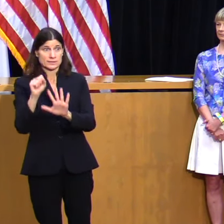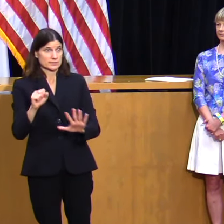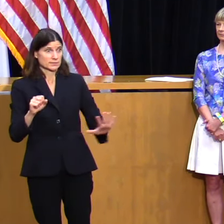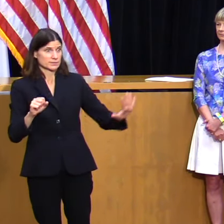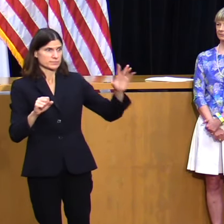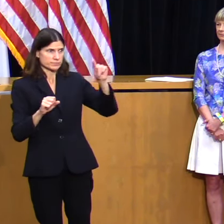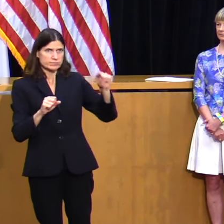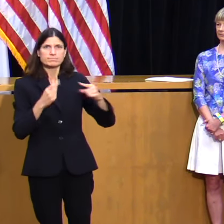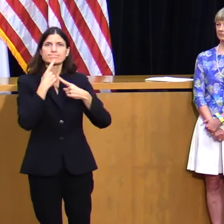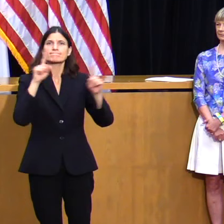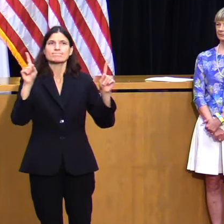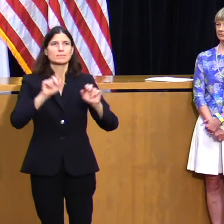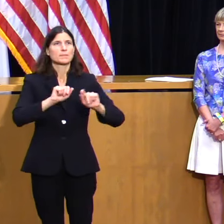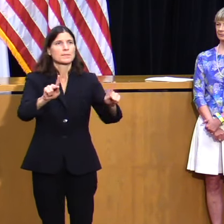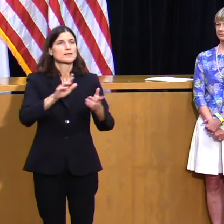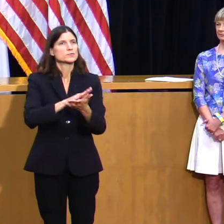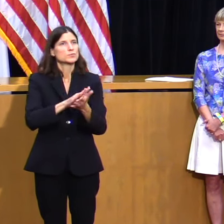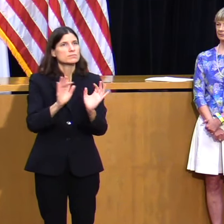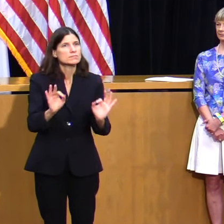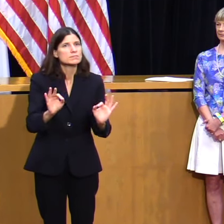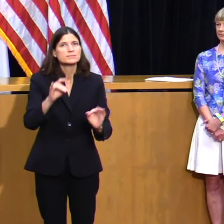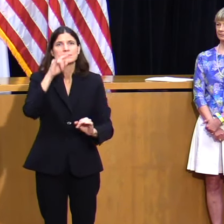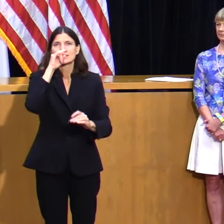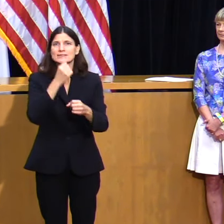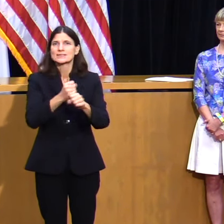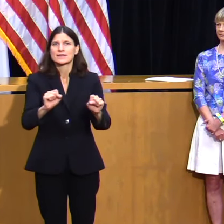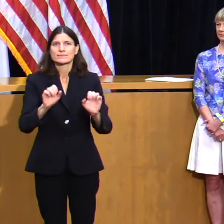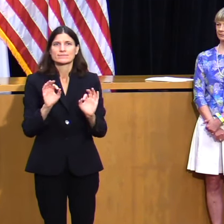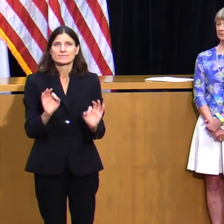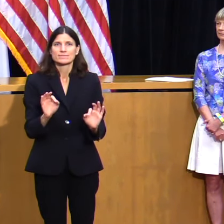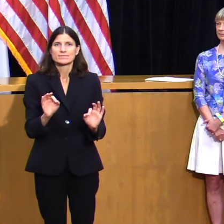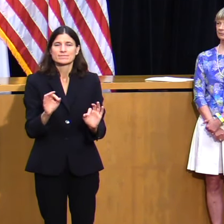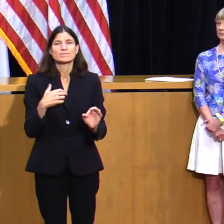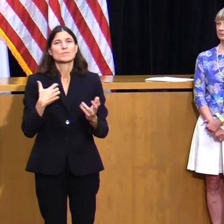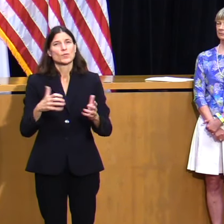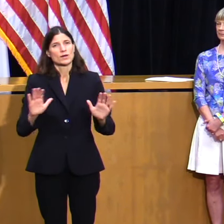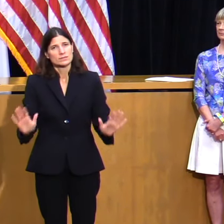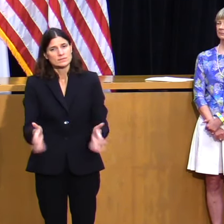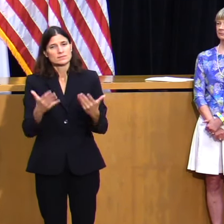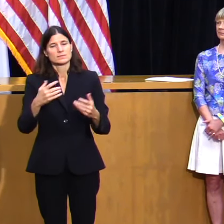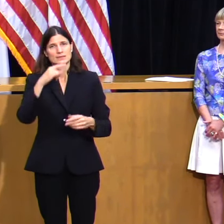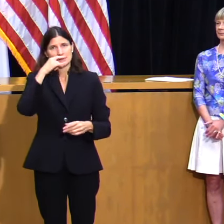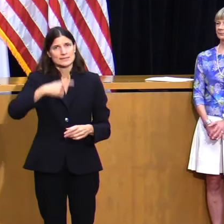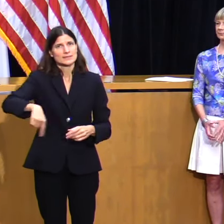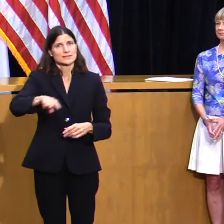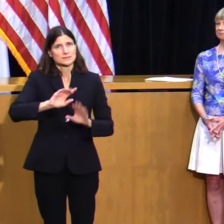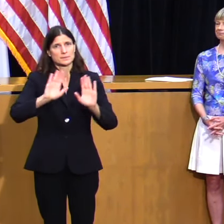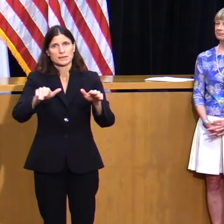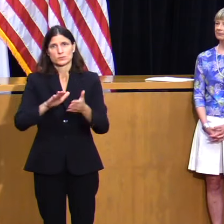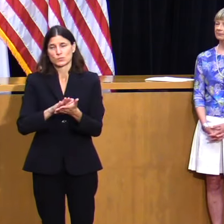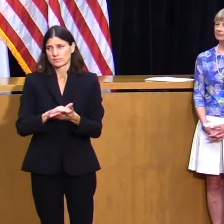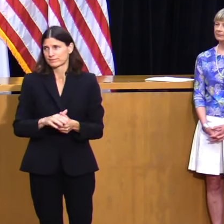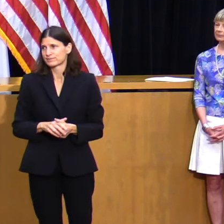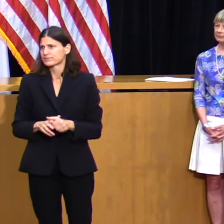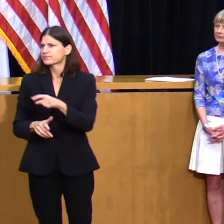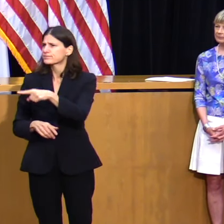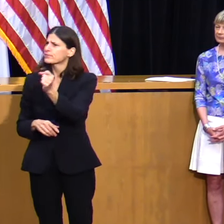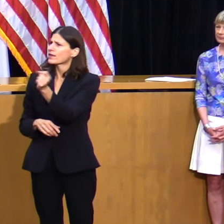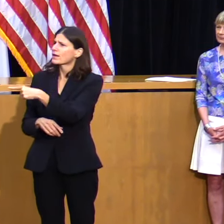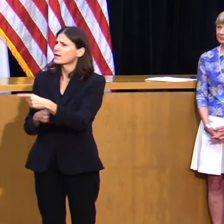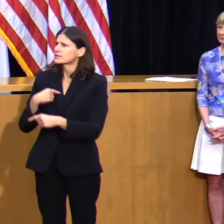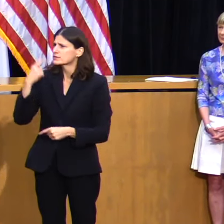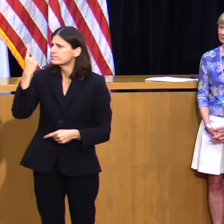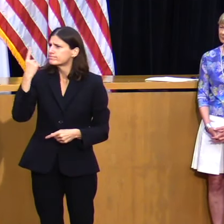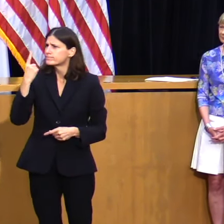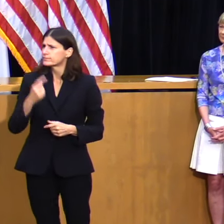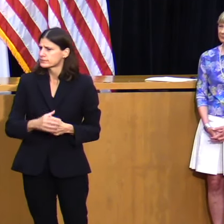the routine of school in a way that works for them and works for the people who are teaching them. Governor, have you heard about any